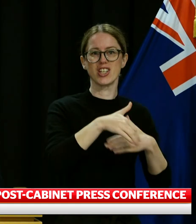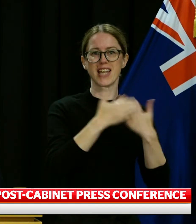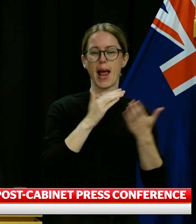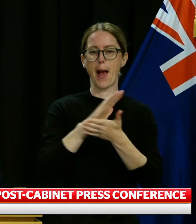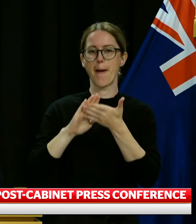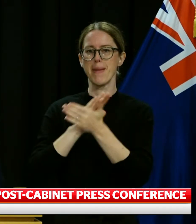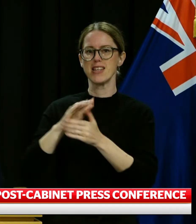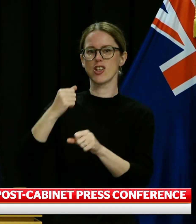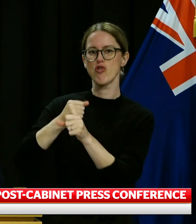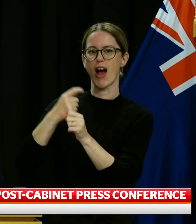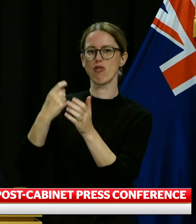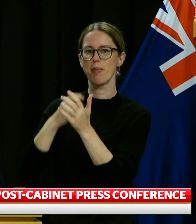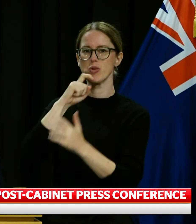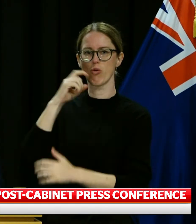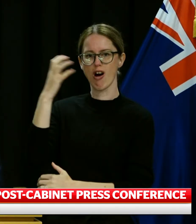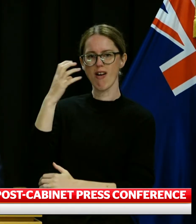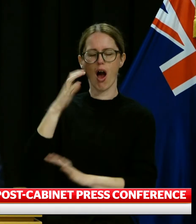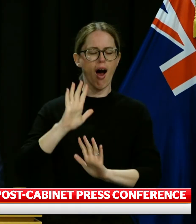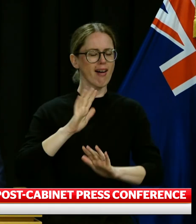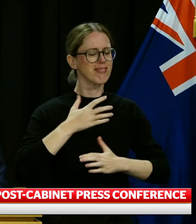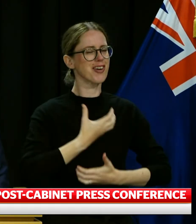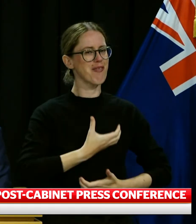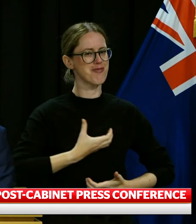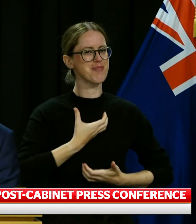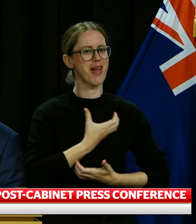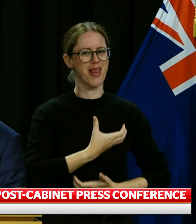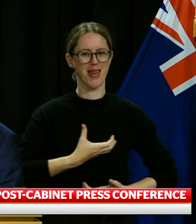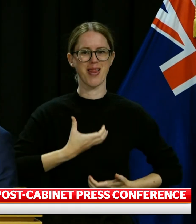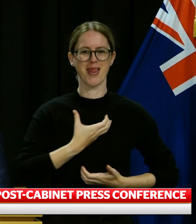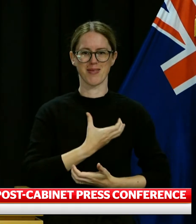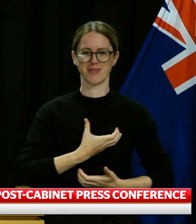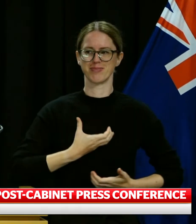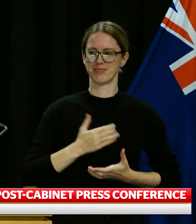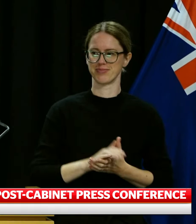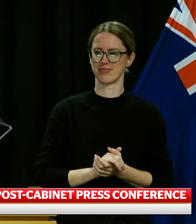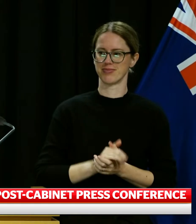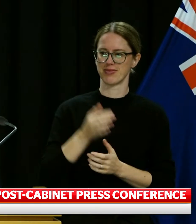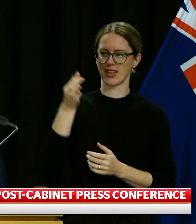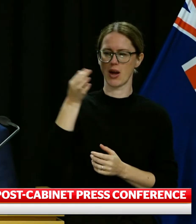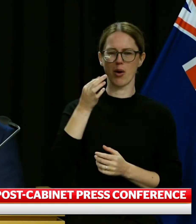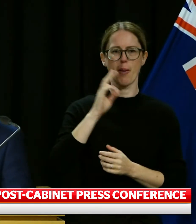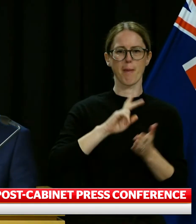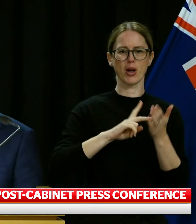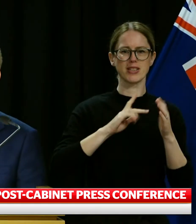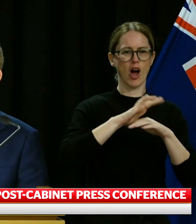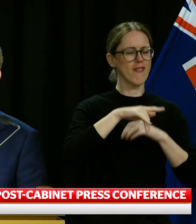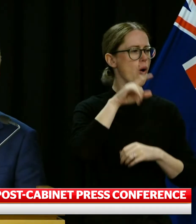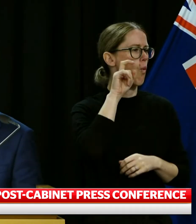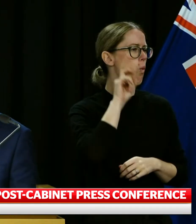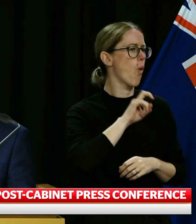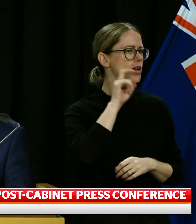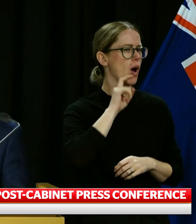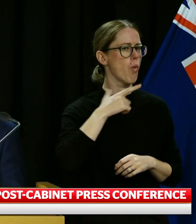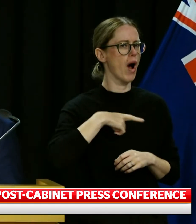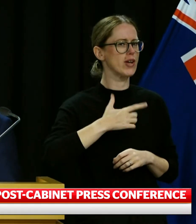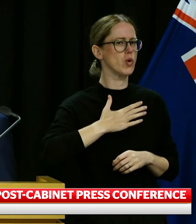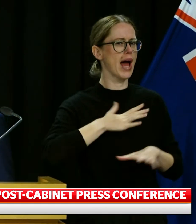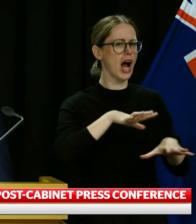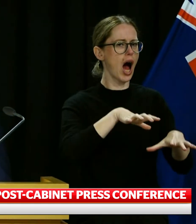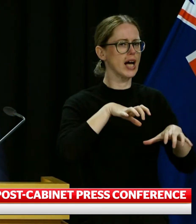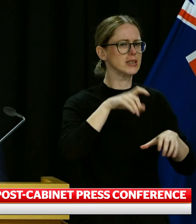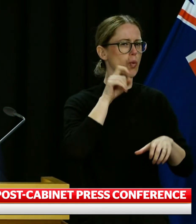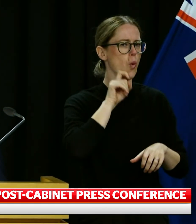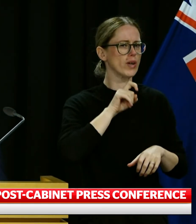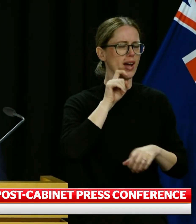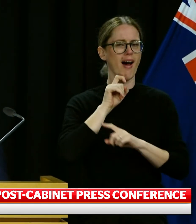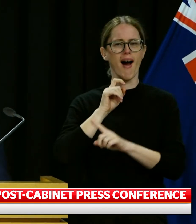minister? I'm very comfortable. What's your Minor policy tax on tweaks. water? Why do you like ice water?